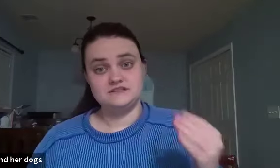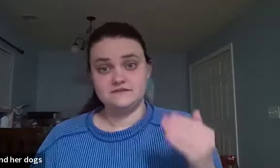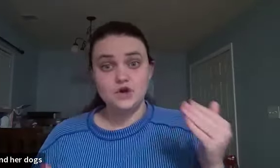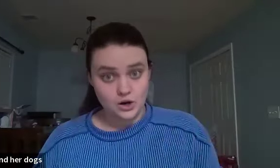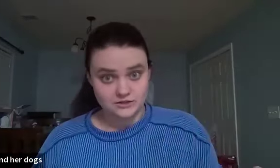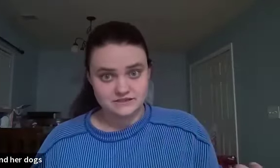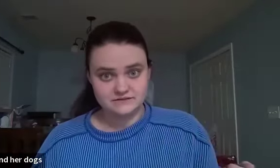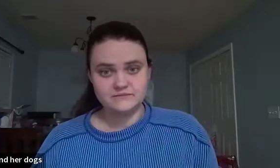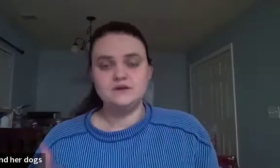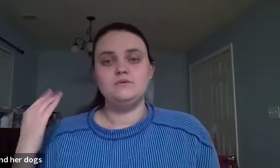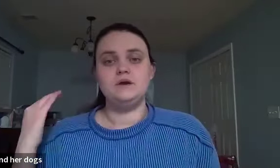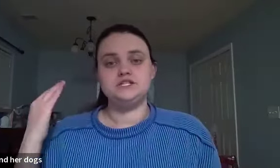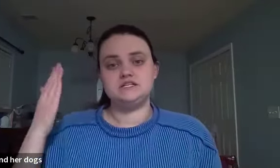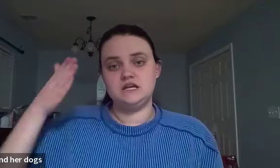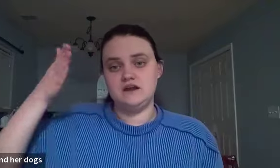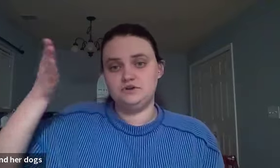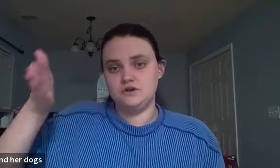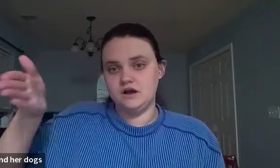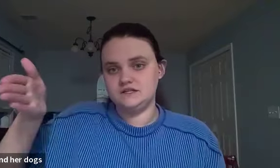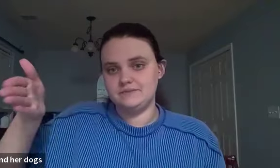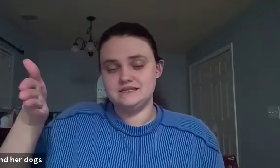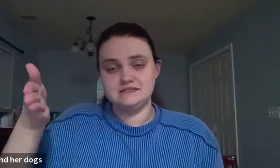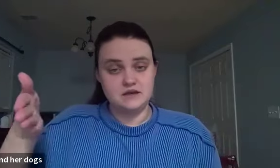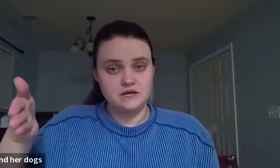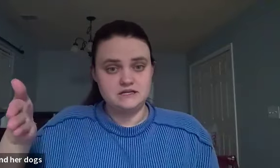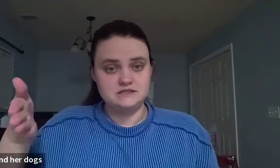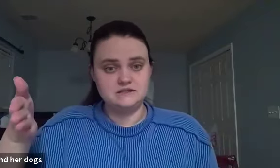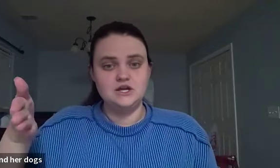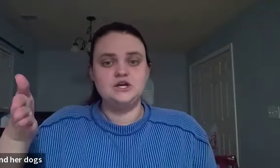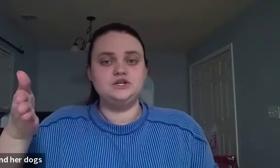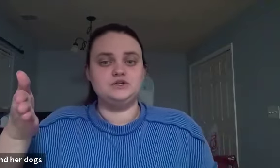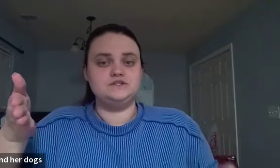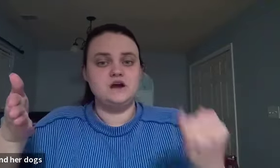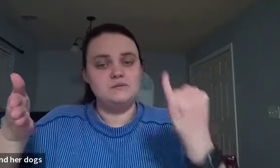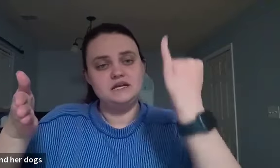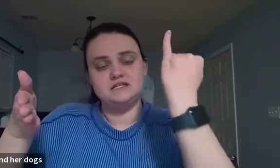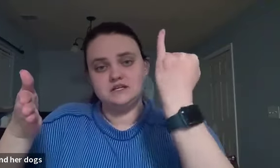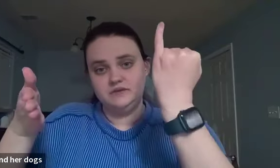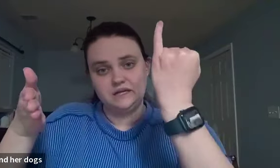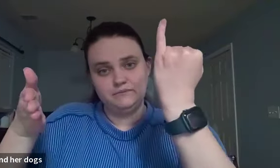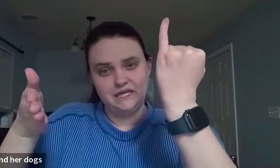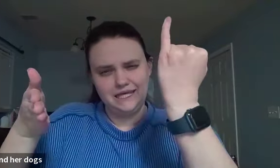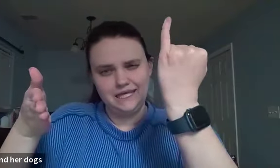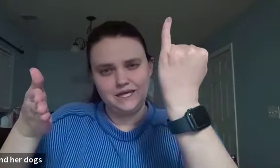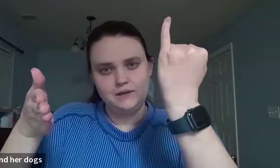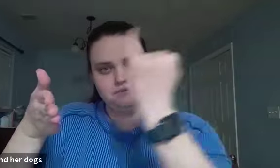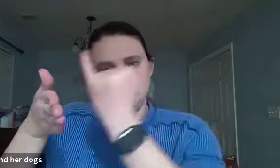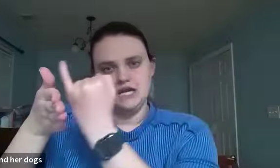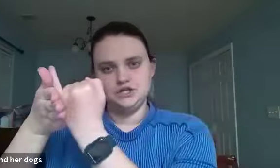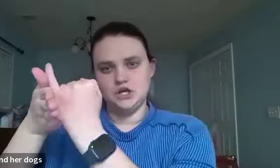do the sign for art, which is going to have your non-dominant sideways. Your dominant is going to be in a pinky up, and you're